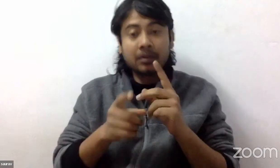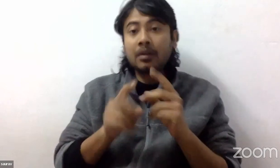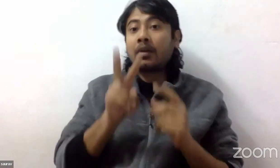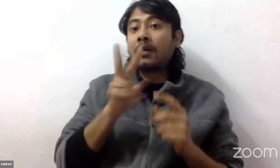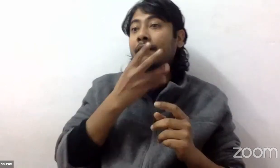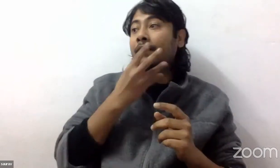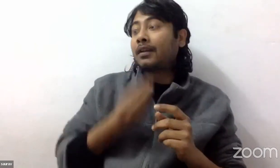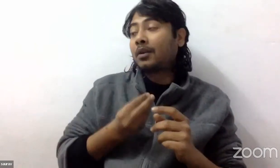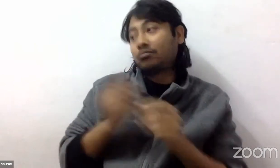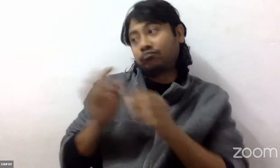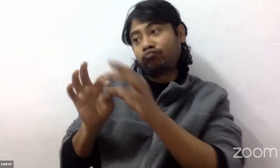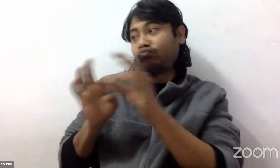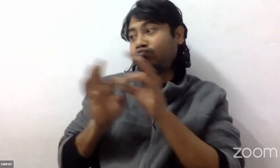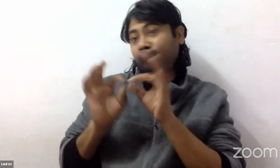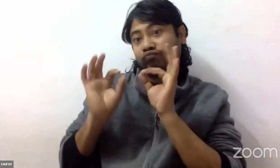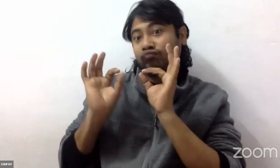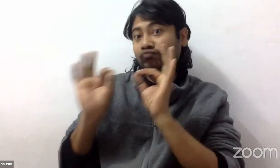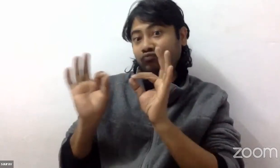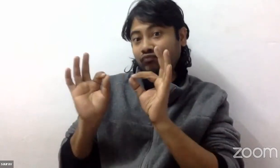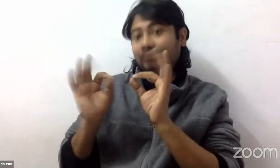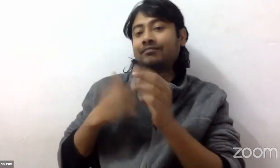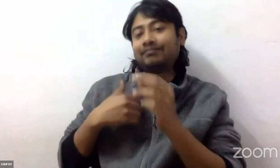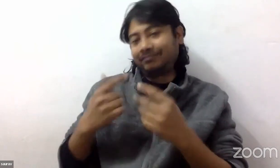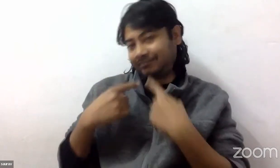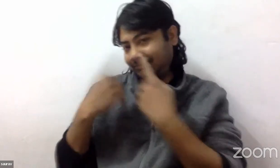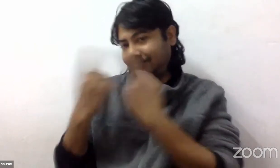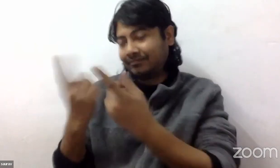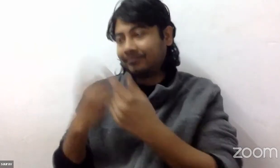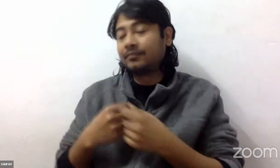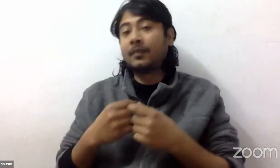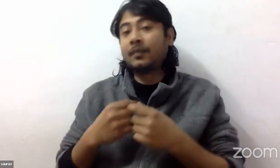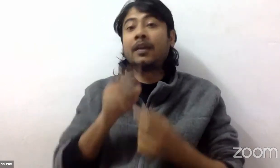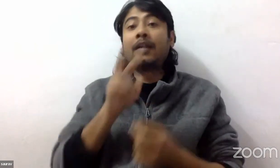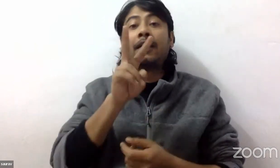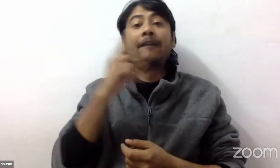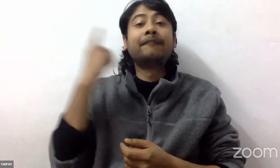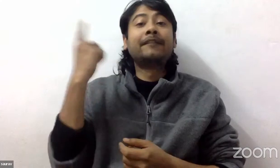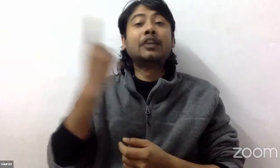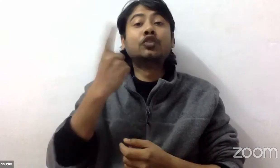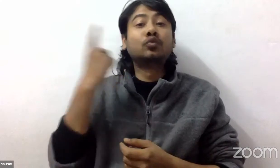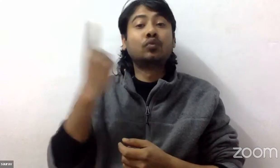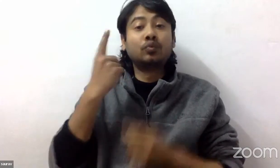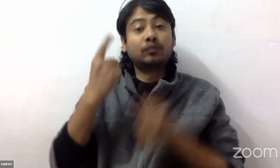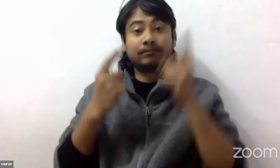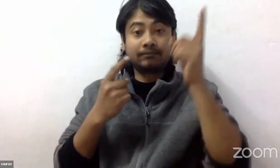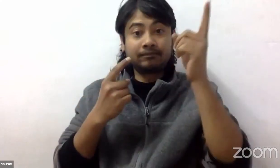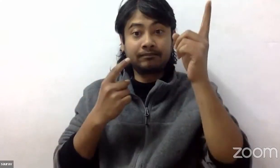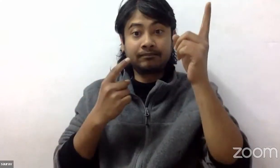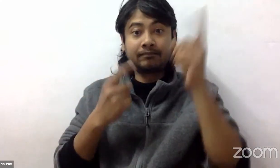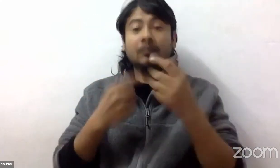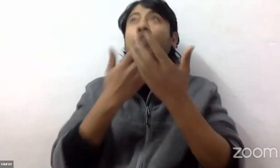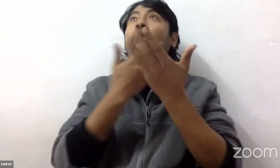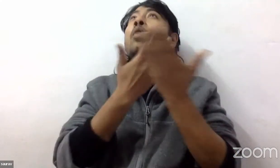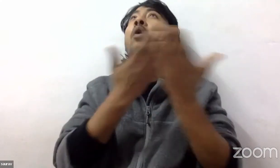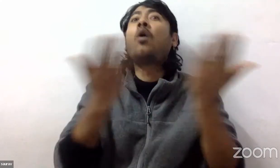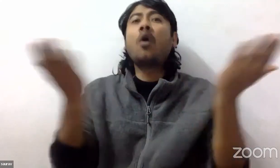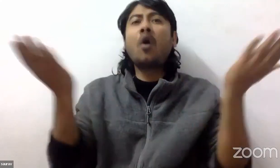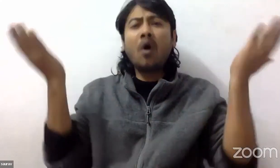happens is that once Lord Vishnu, after creation, he created the entire universe and he wanted to